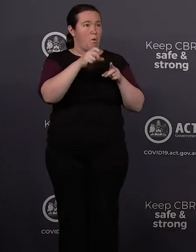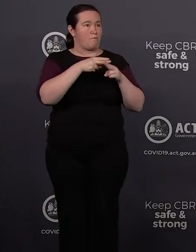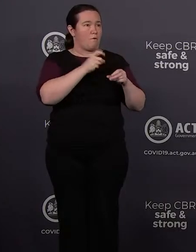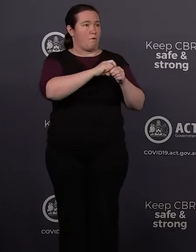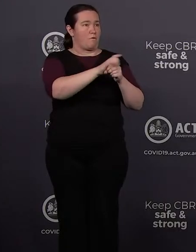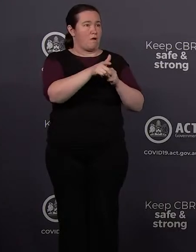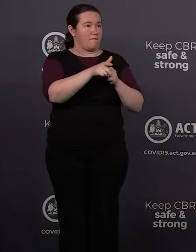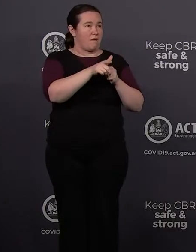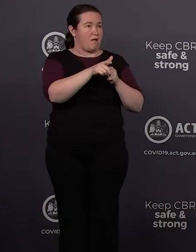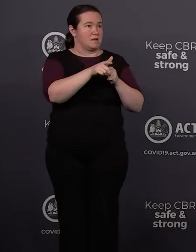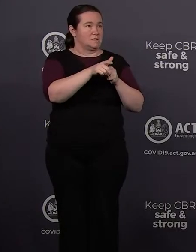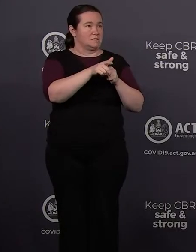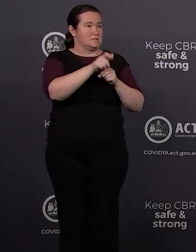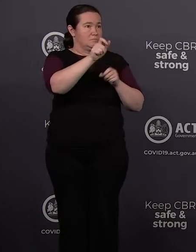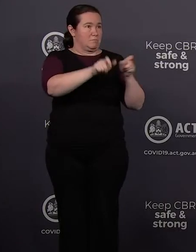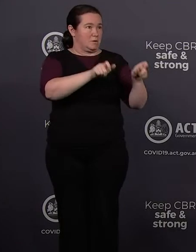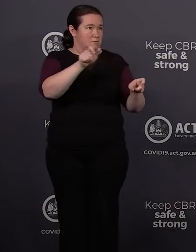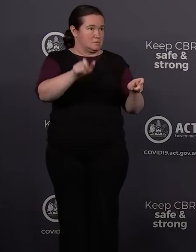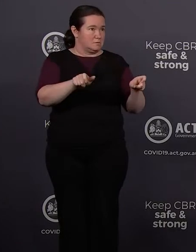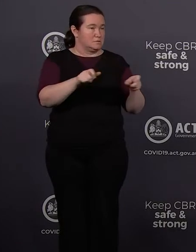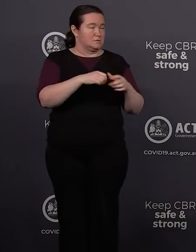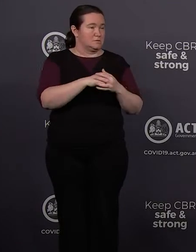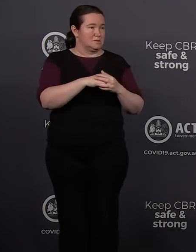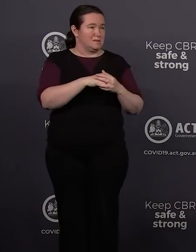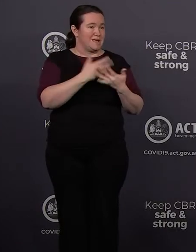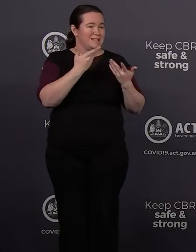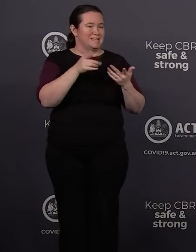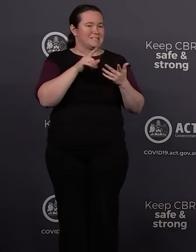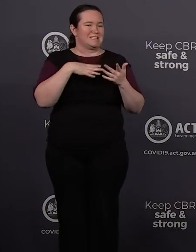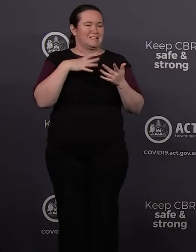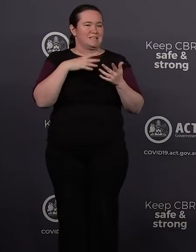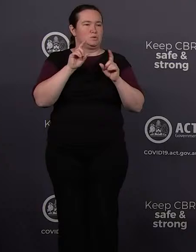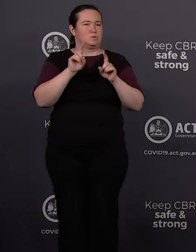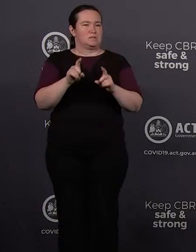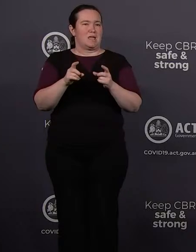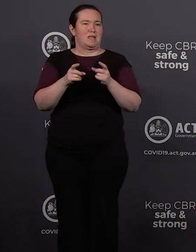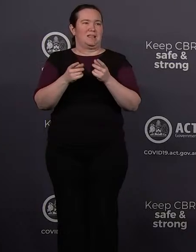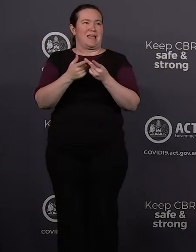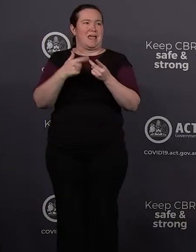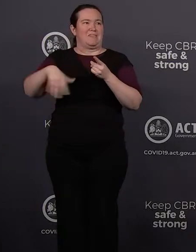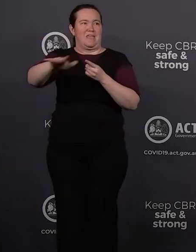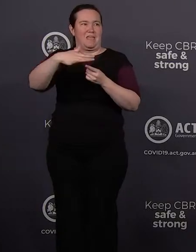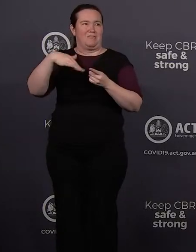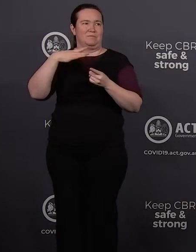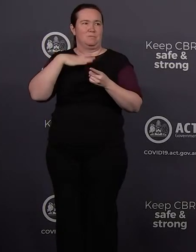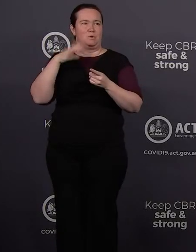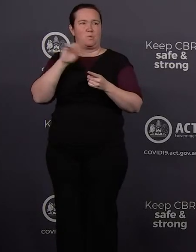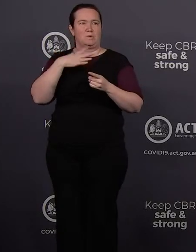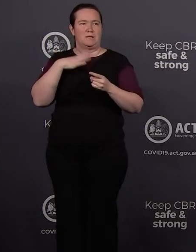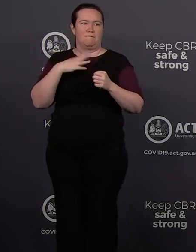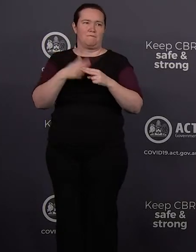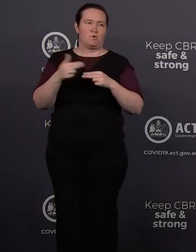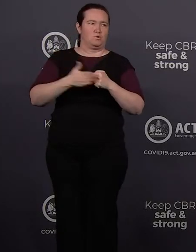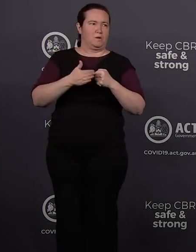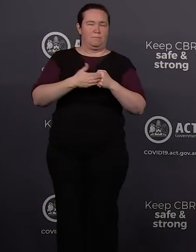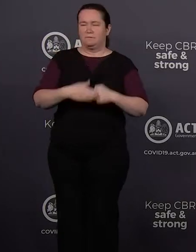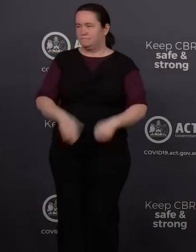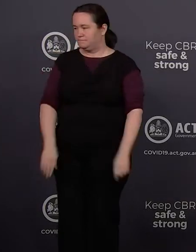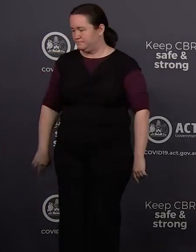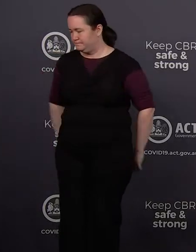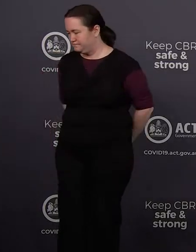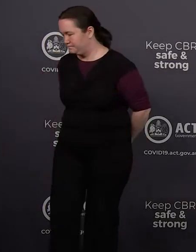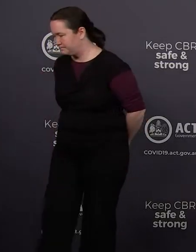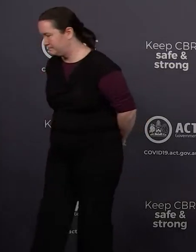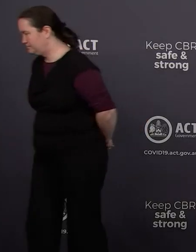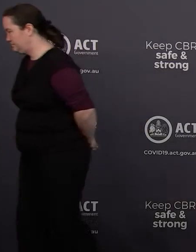where exclusively these patients are staying unless they need to stay in another location due to their treatment means. In terms of